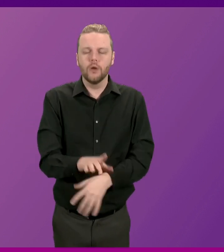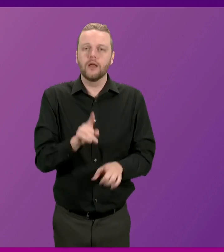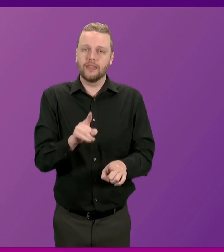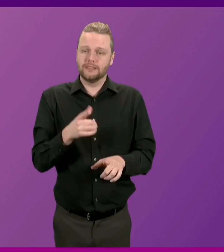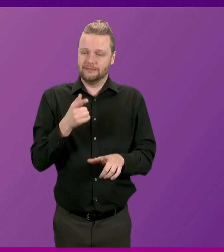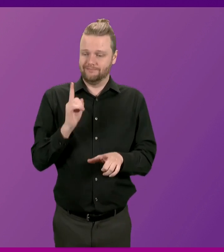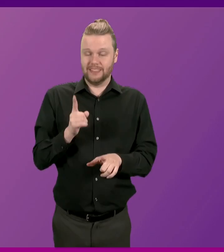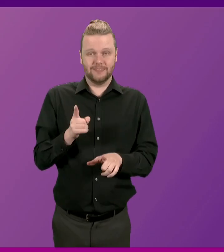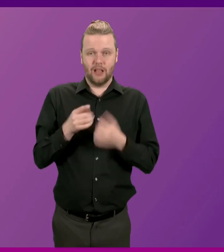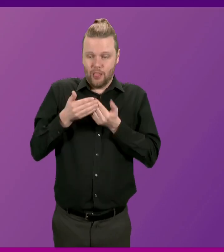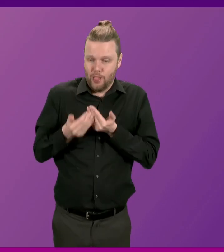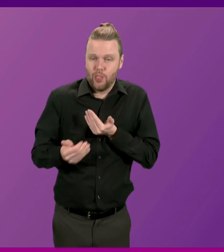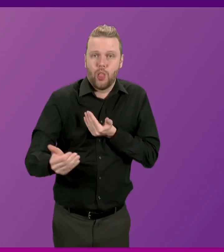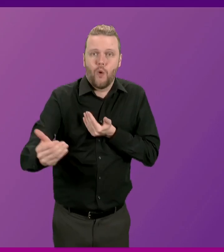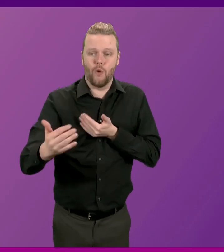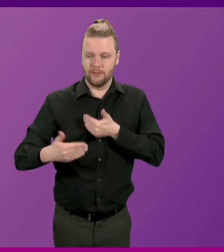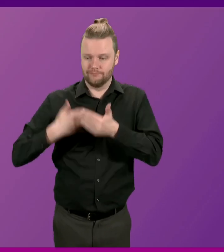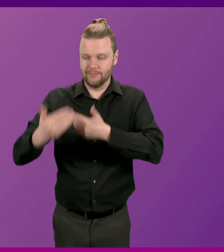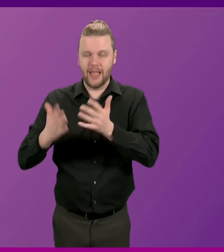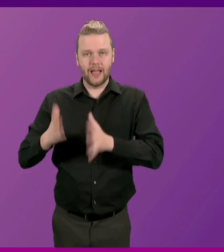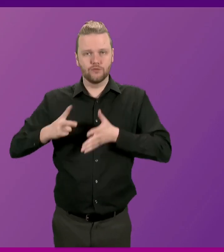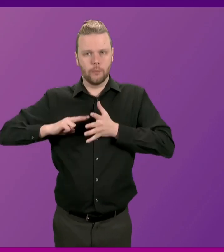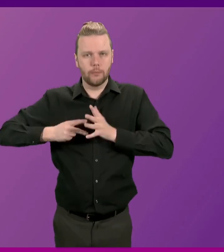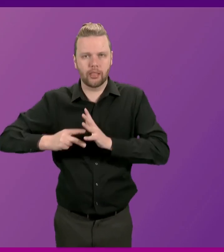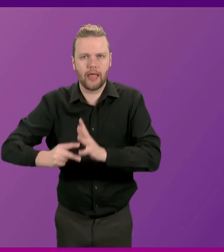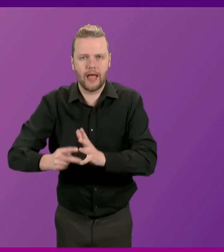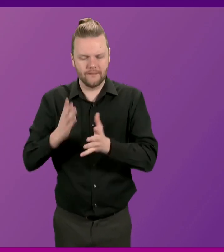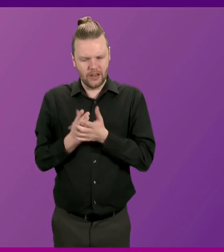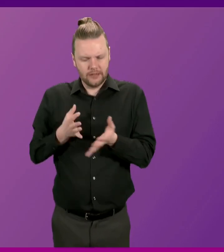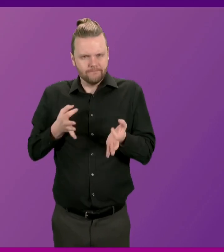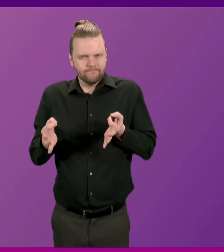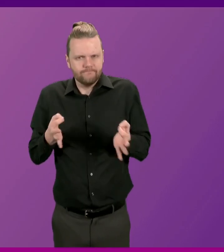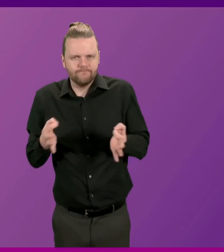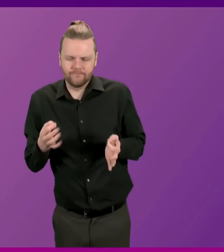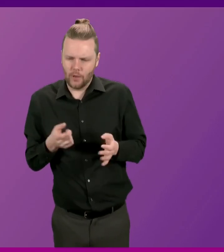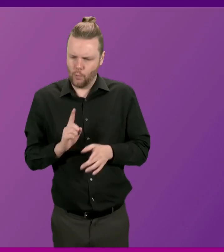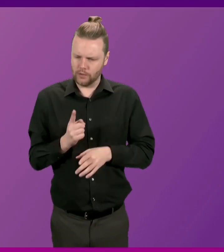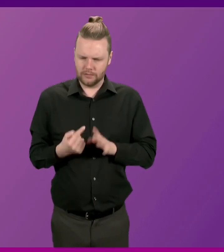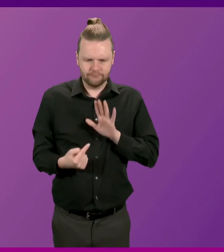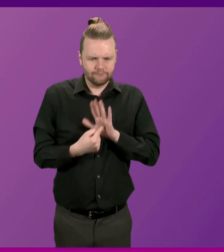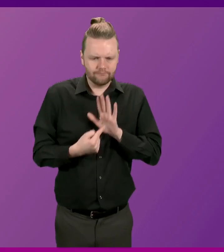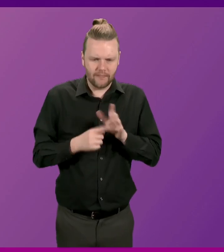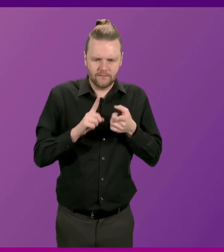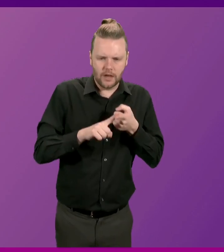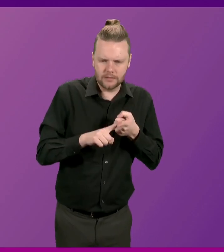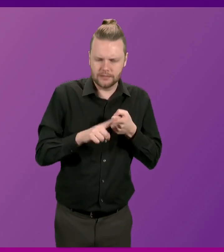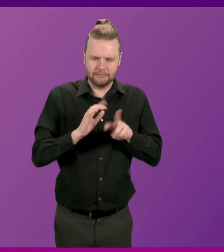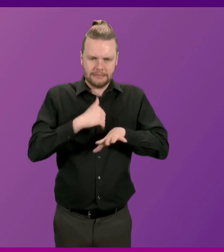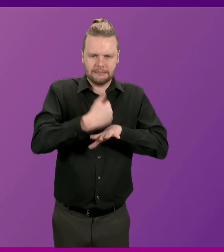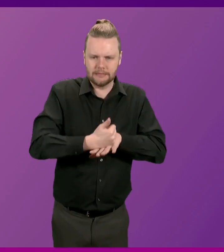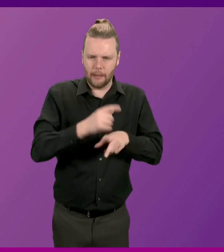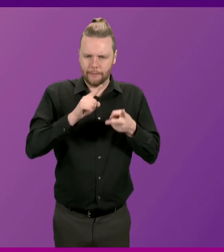is a longer-term game where we need to plan and actually be very strategic about what needs to come first, and then things being put in